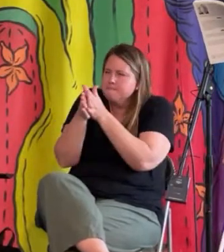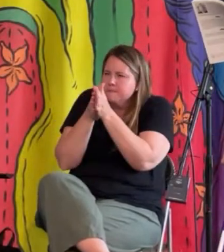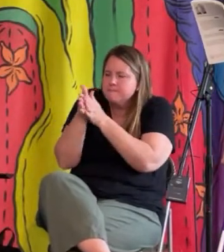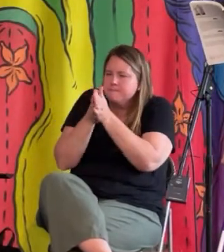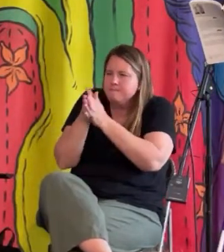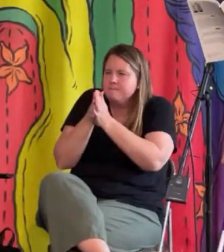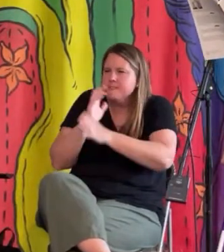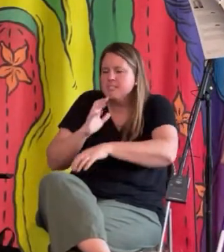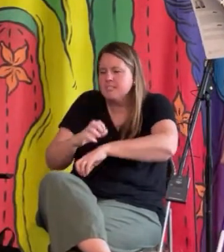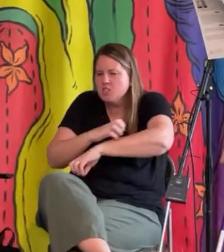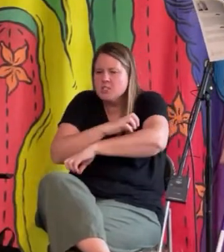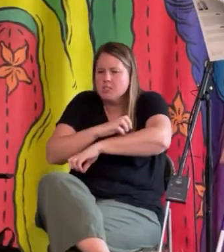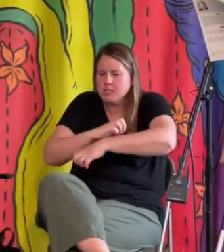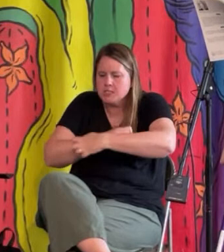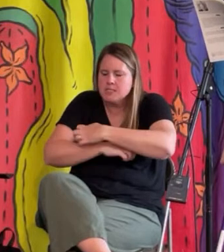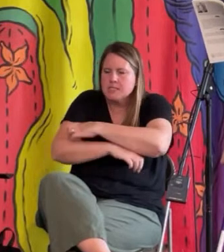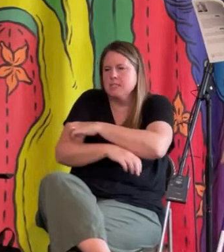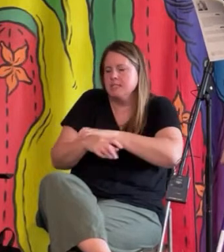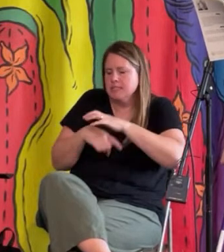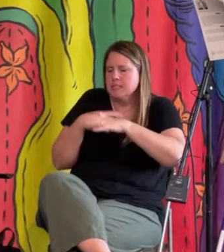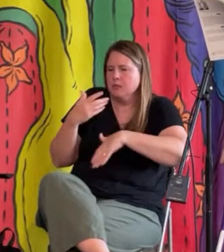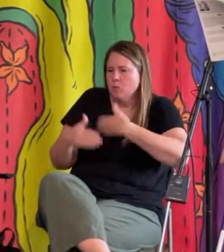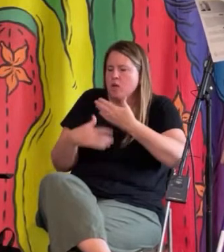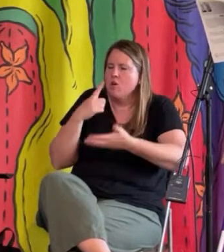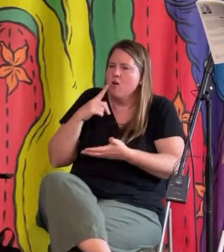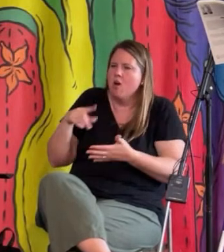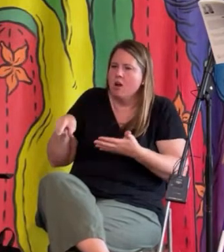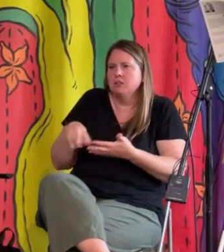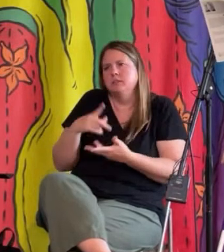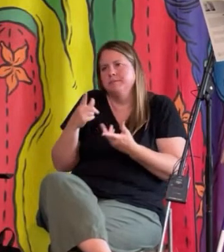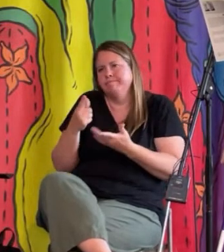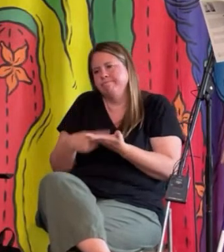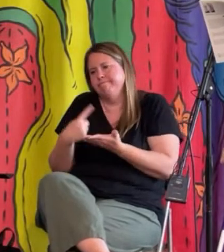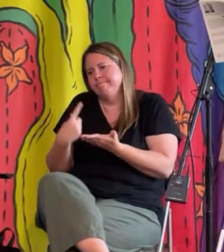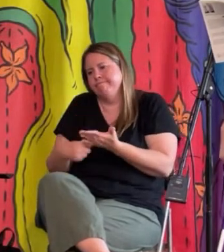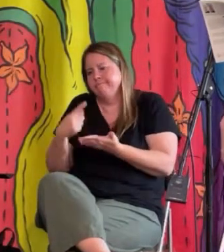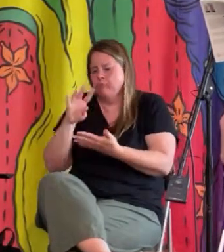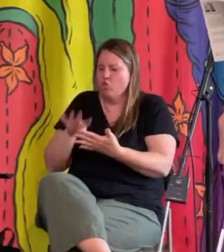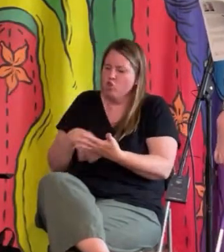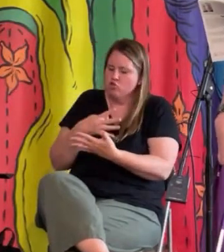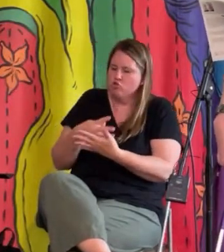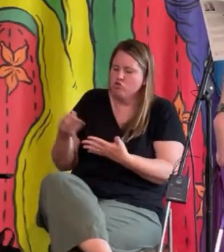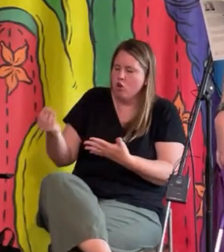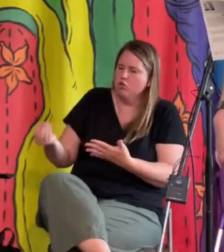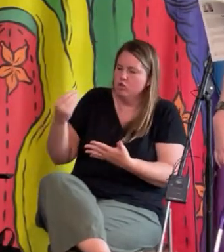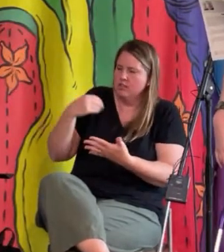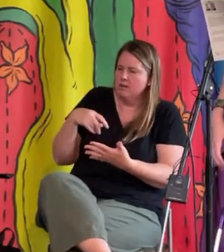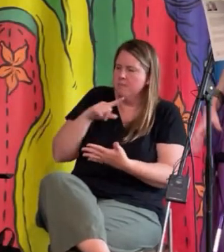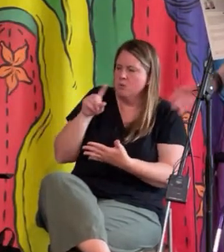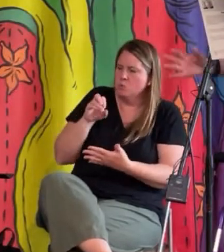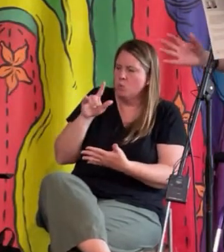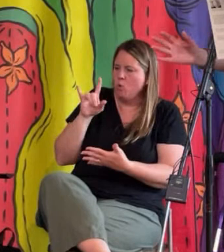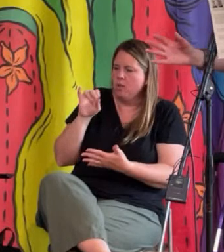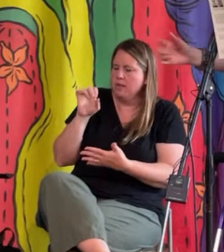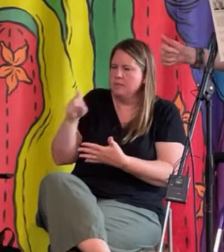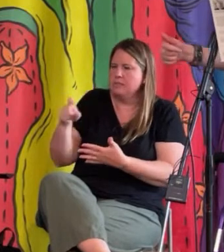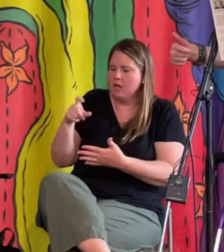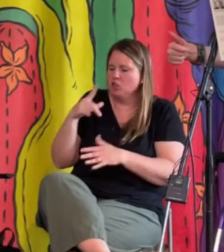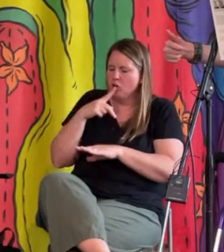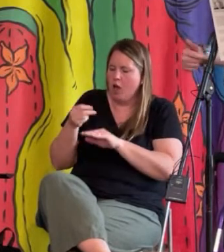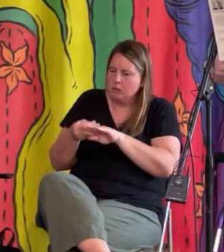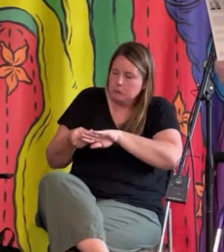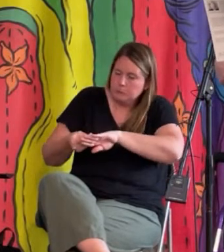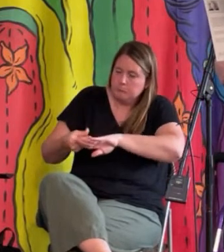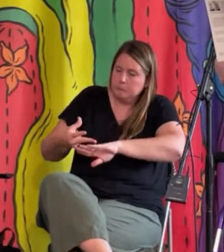I scratch and scratch, and here we are, dancing the chart. When you give me that Zoladex shot, it's from one long